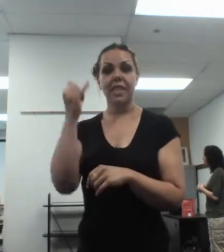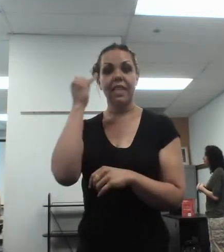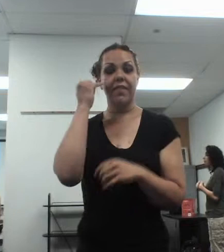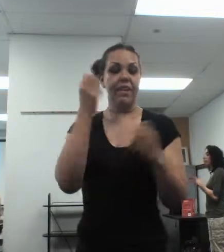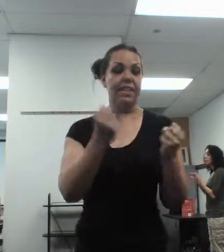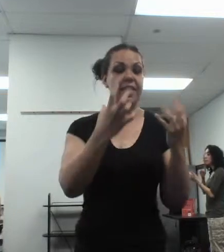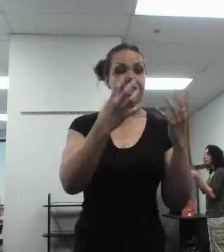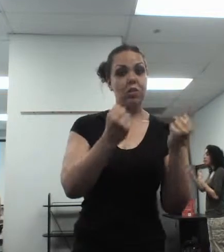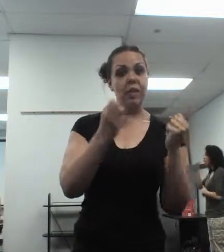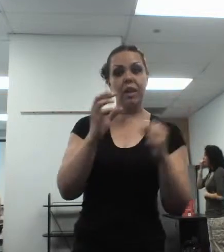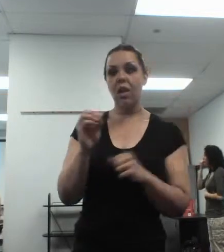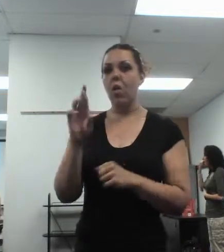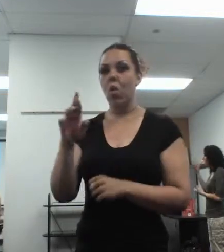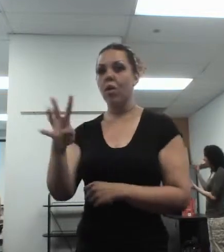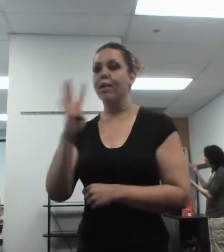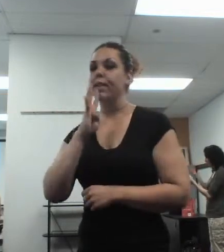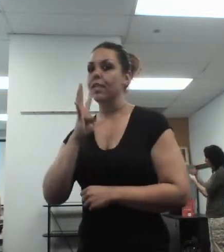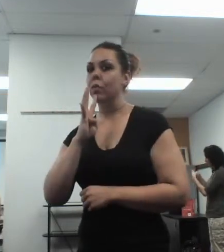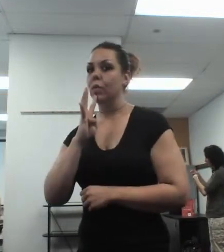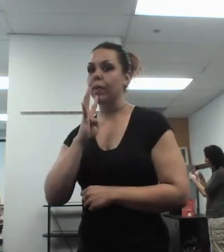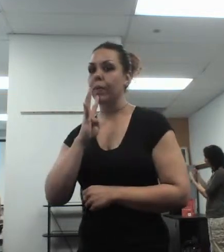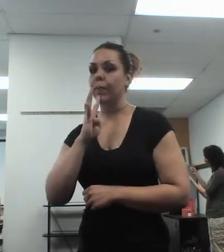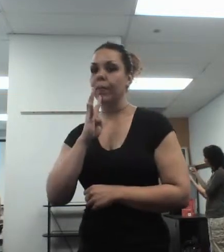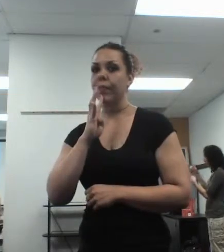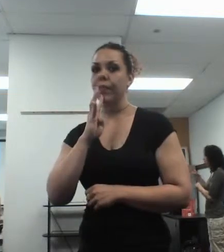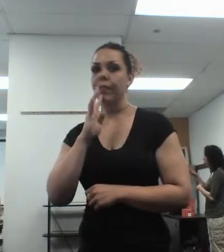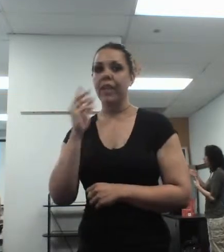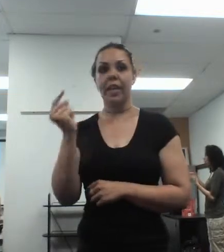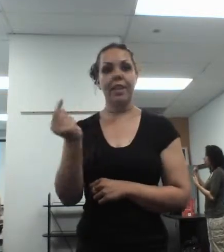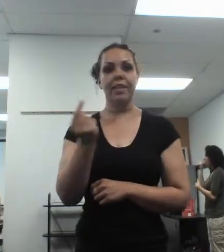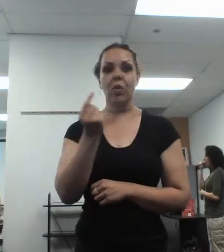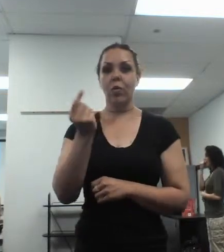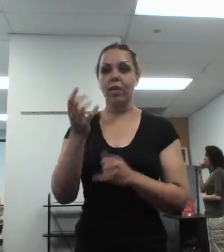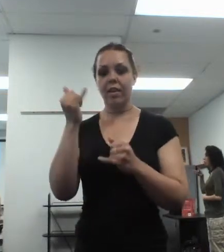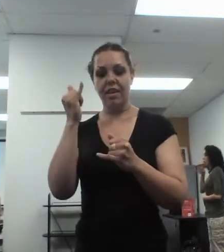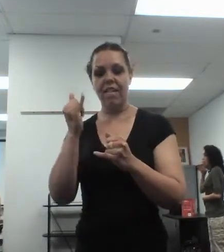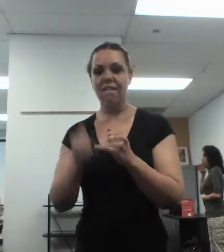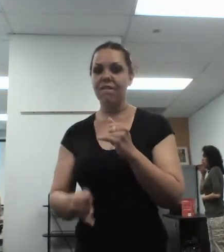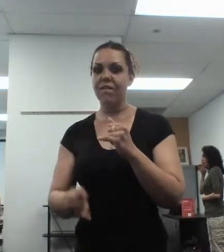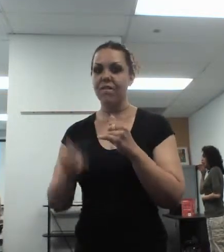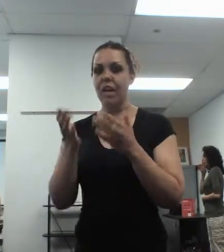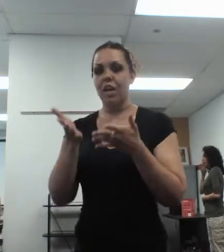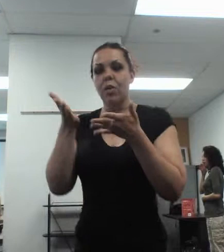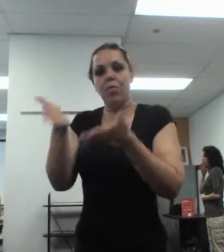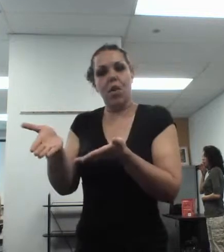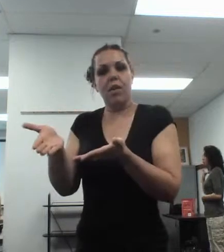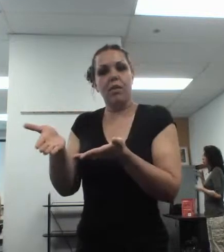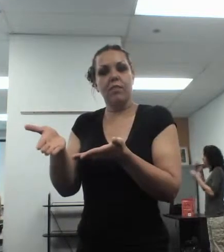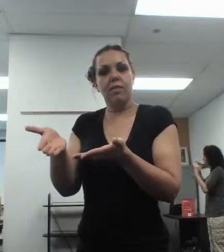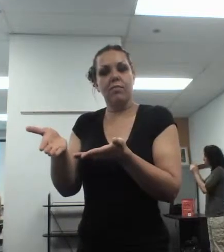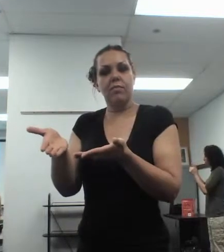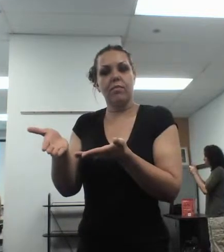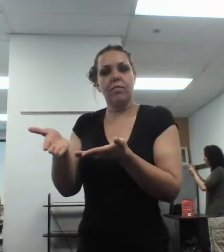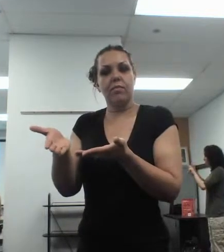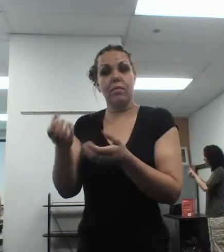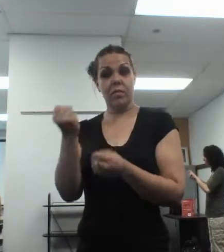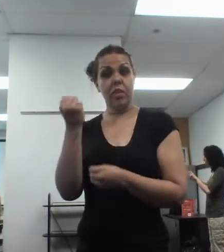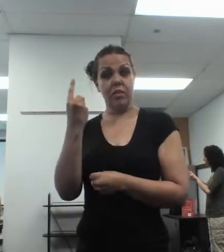or this way. It's just the end product. Does that make sense? When you're analyzing your